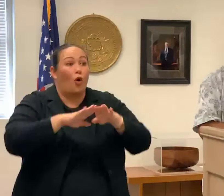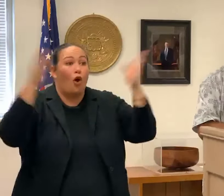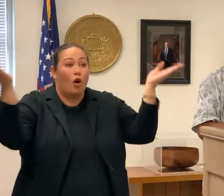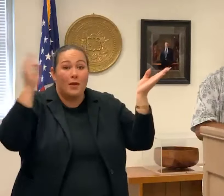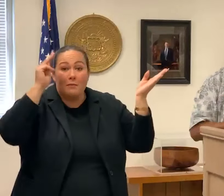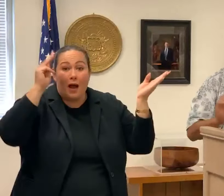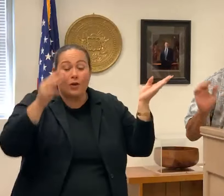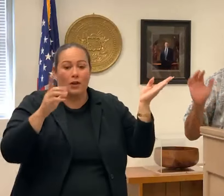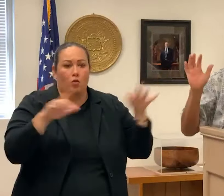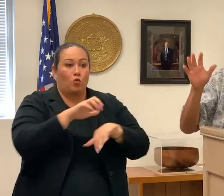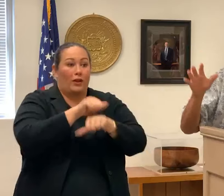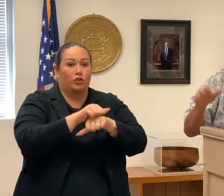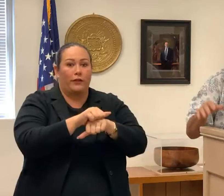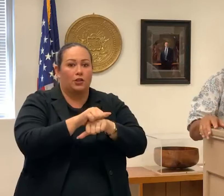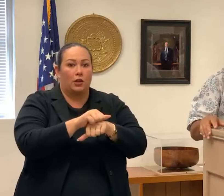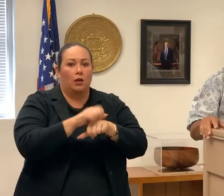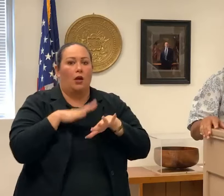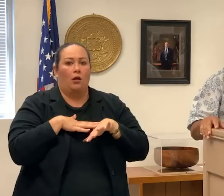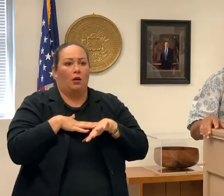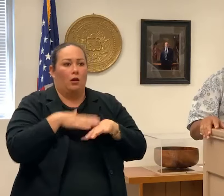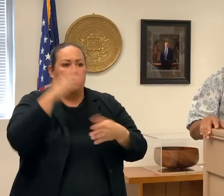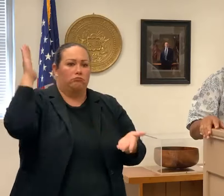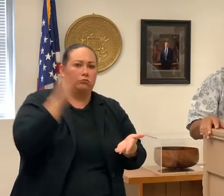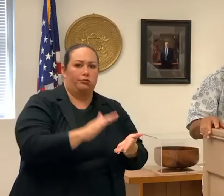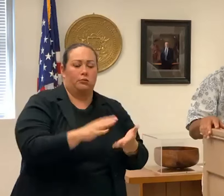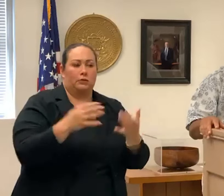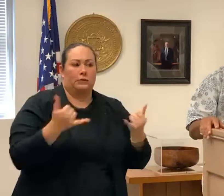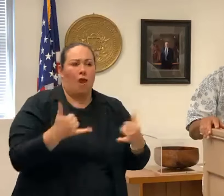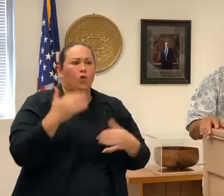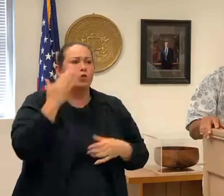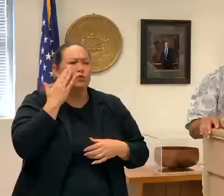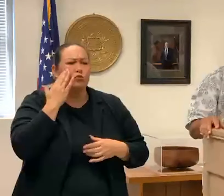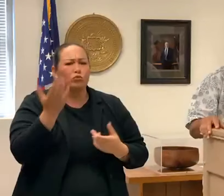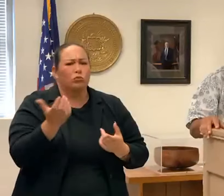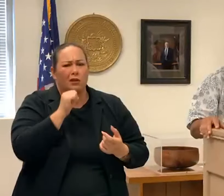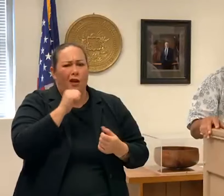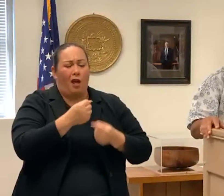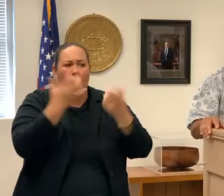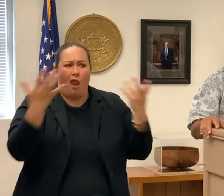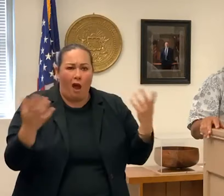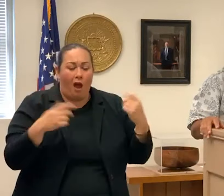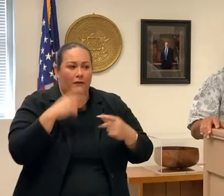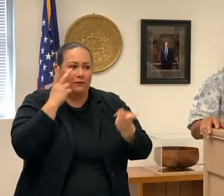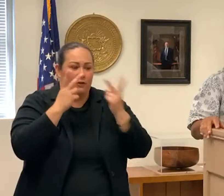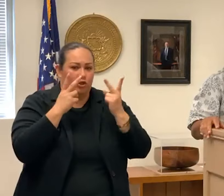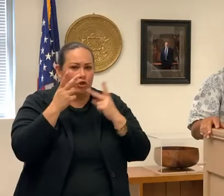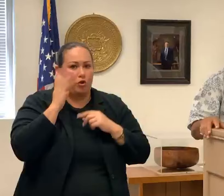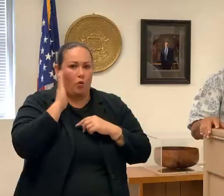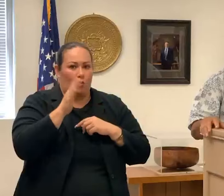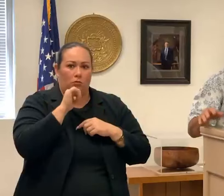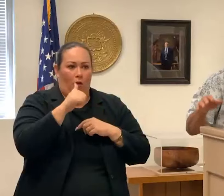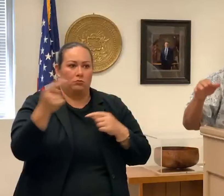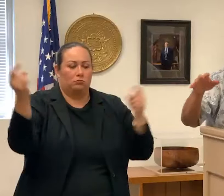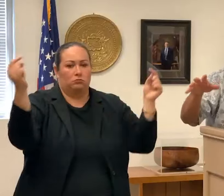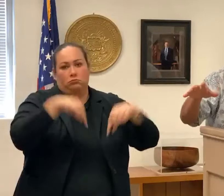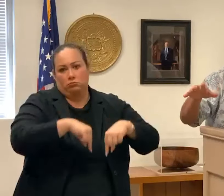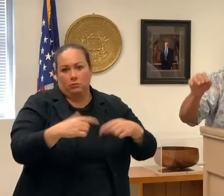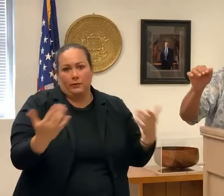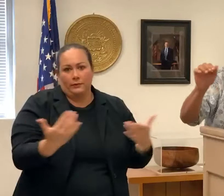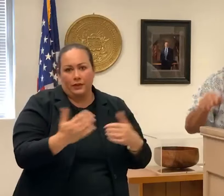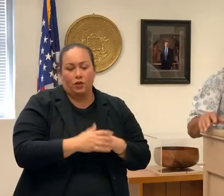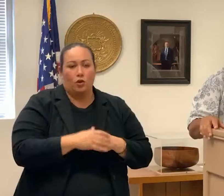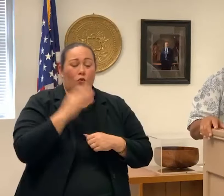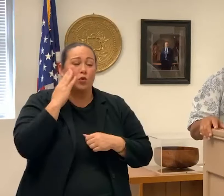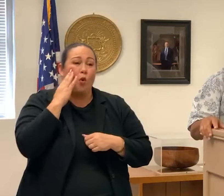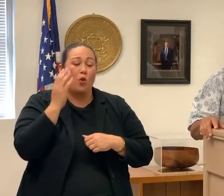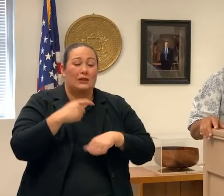knew there wasn't going to be a big influx of visitors coming. We also knew that some of the timeshare properties, the guests would